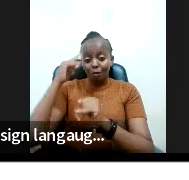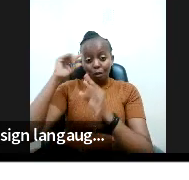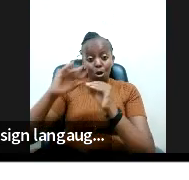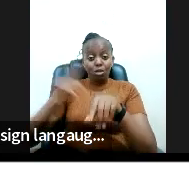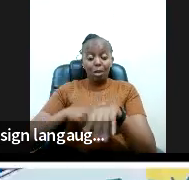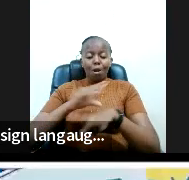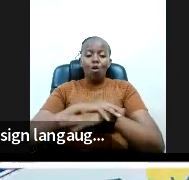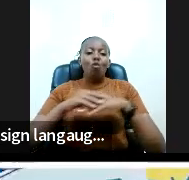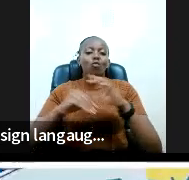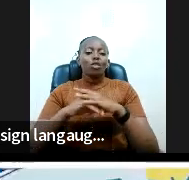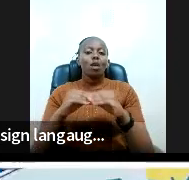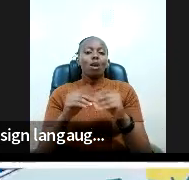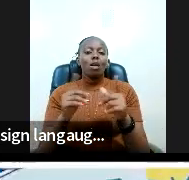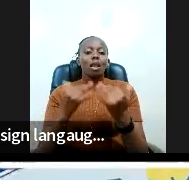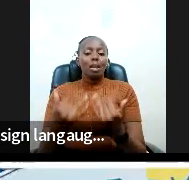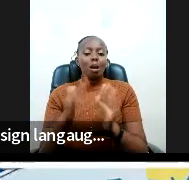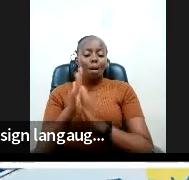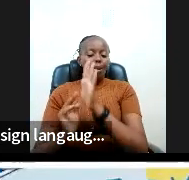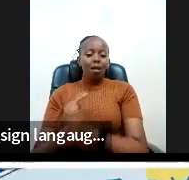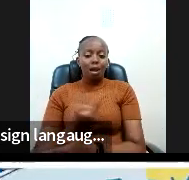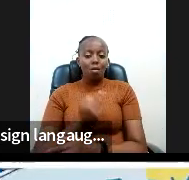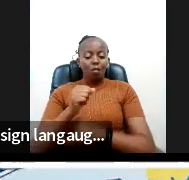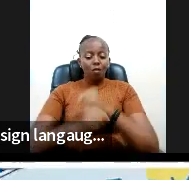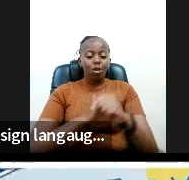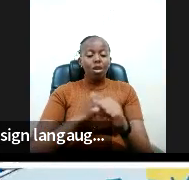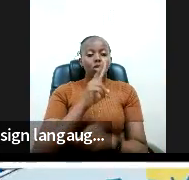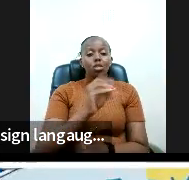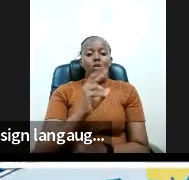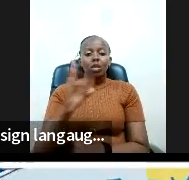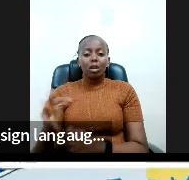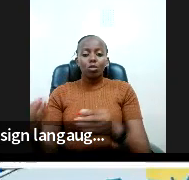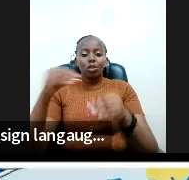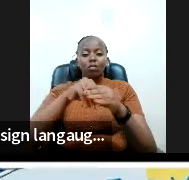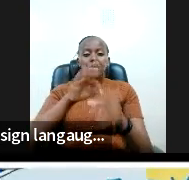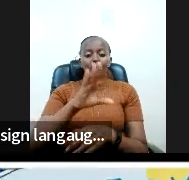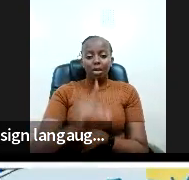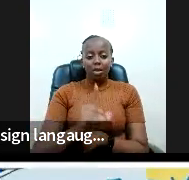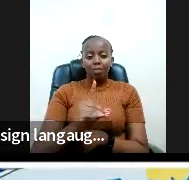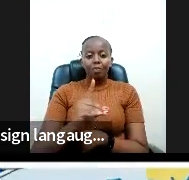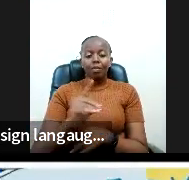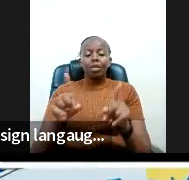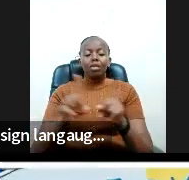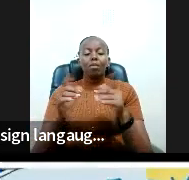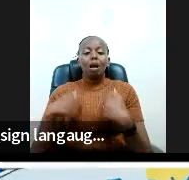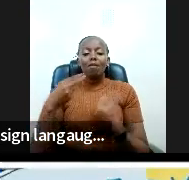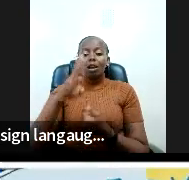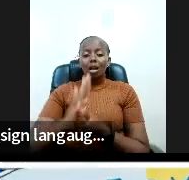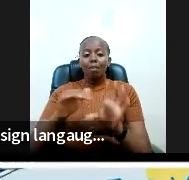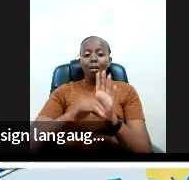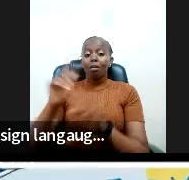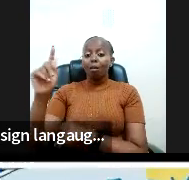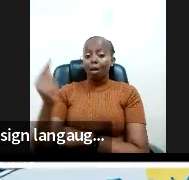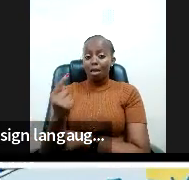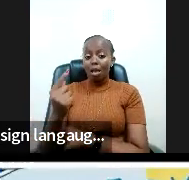functional. Hence, our plan for the year 2023 is to invest in 3D printers by starting a 3D print plant hub in Kenya,